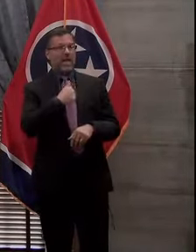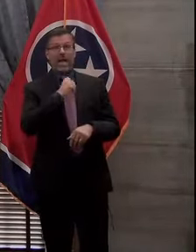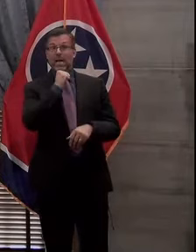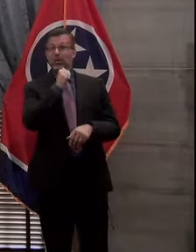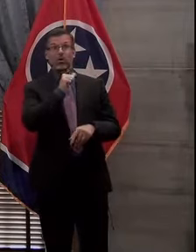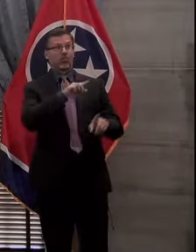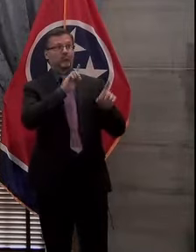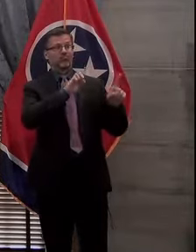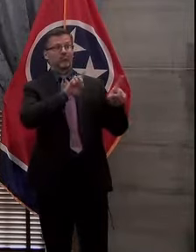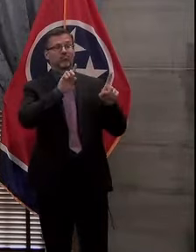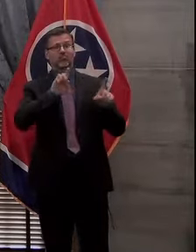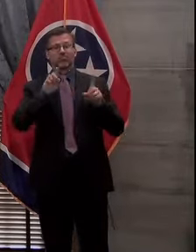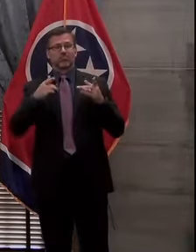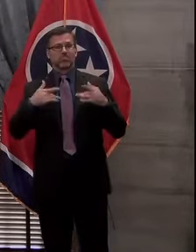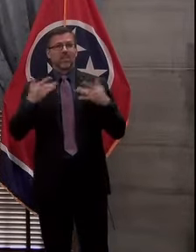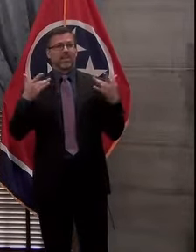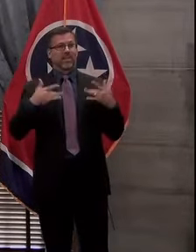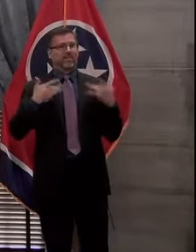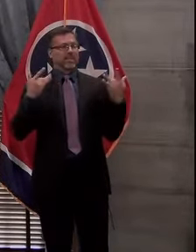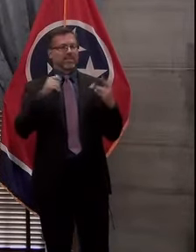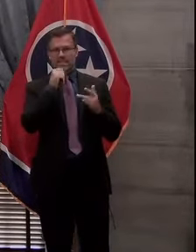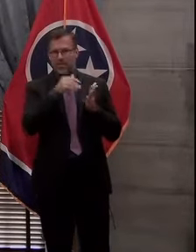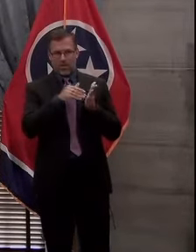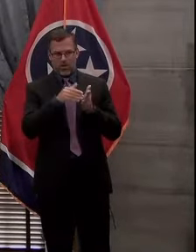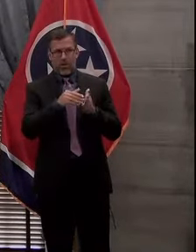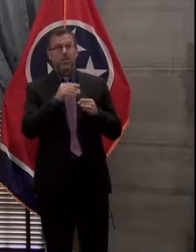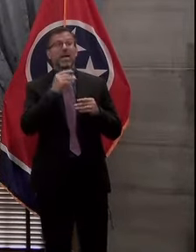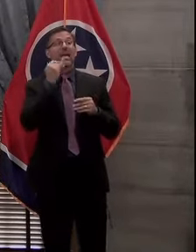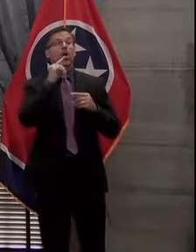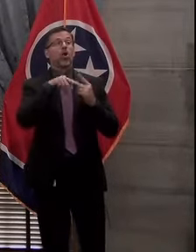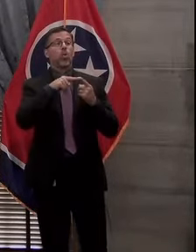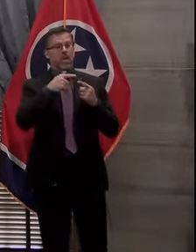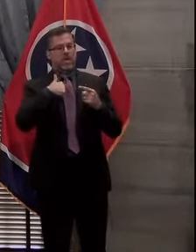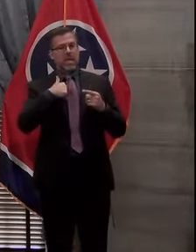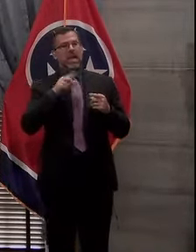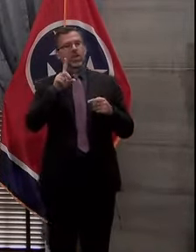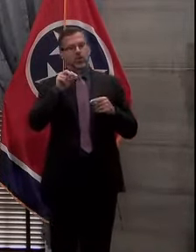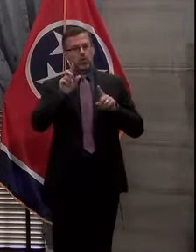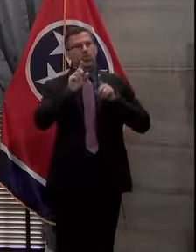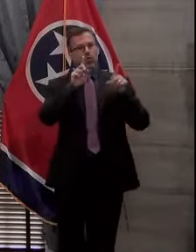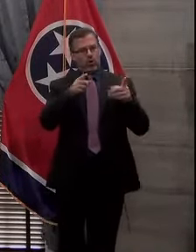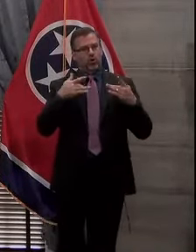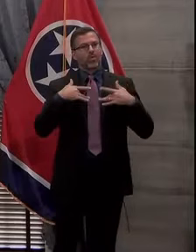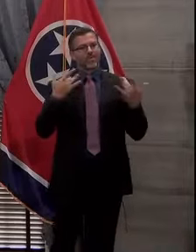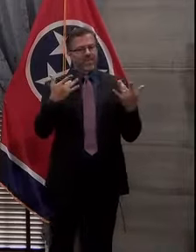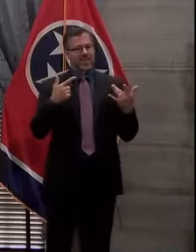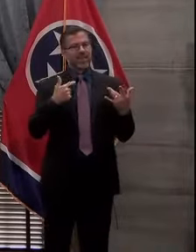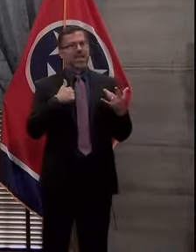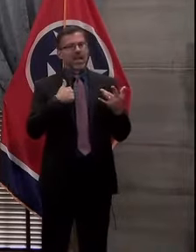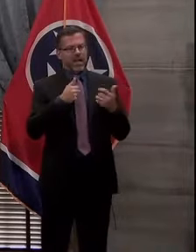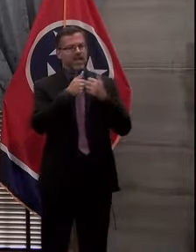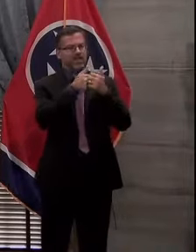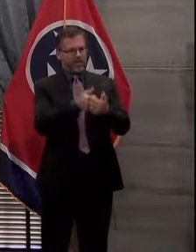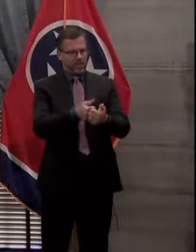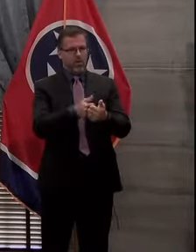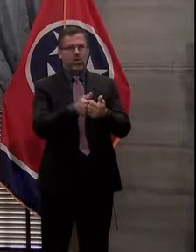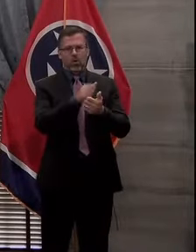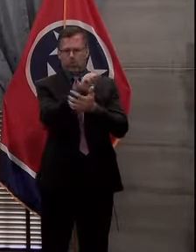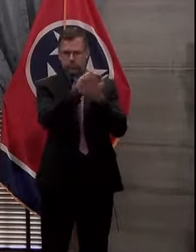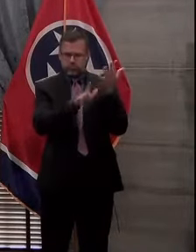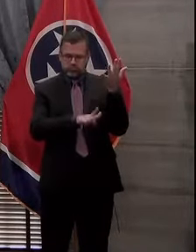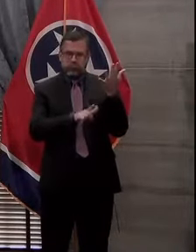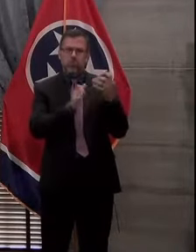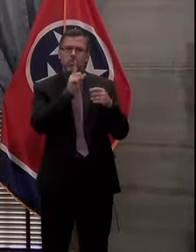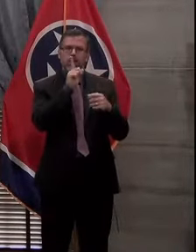events as I have in the past, but when I do attend an event, I do everything I can to make sure that